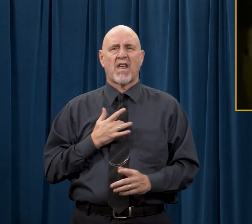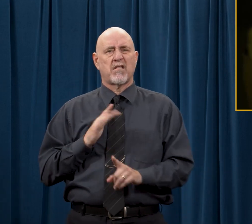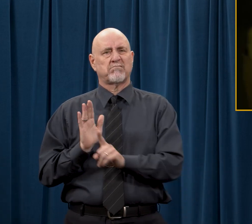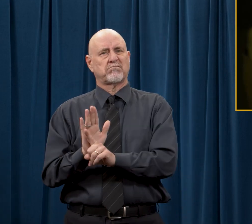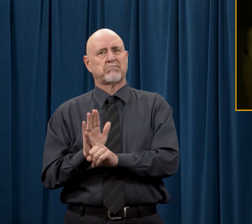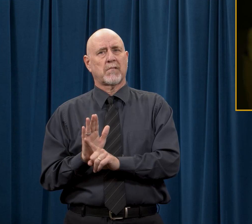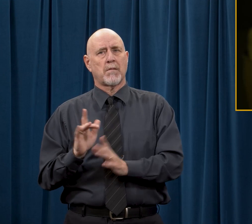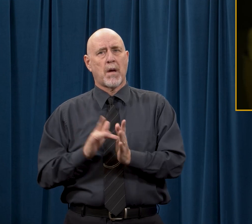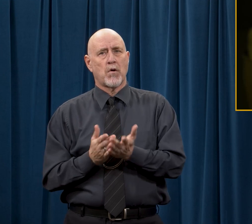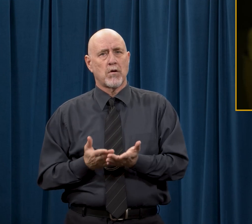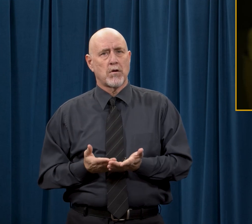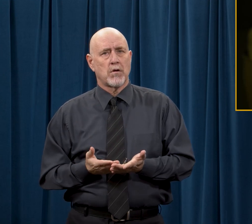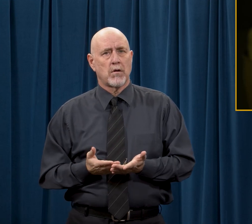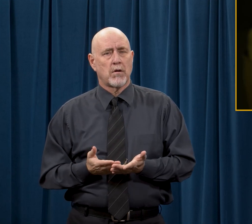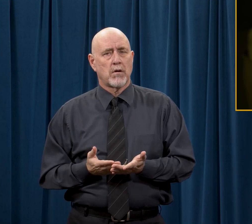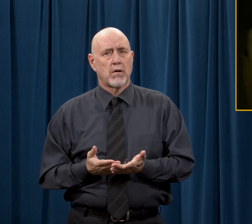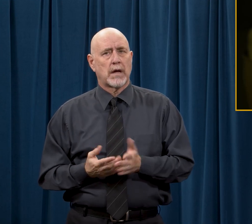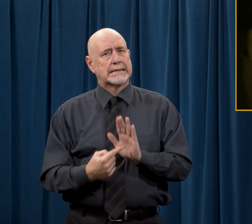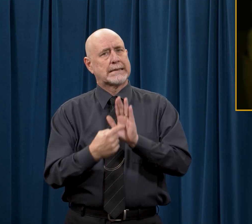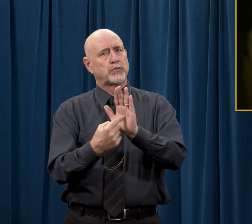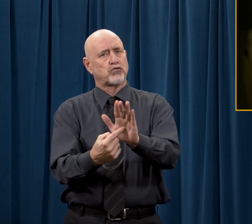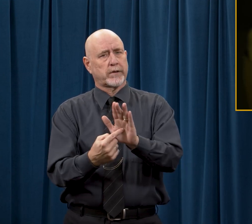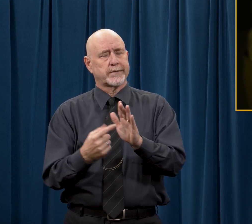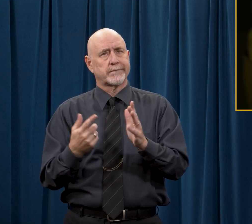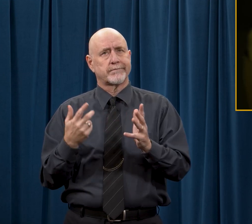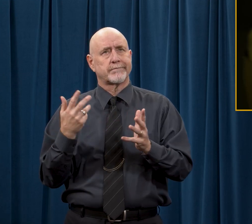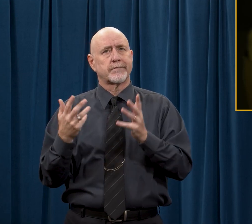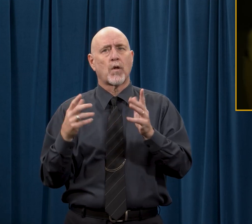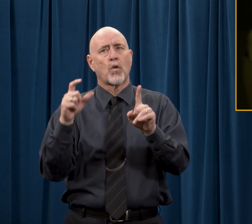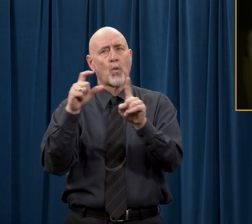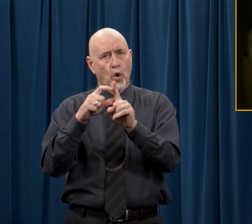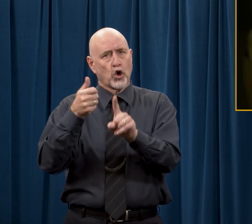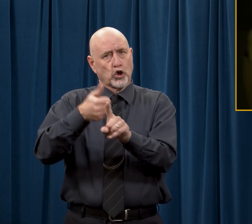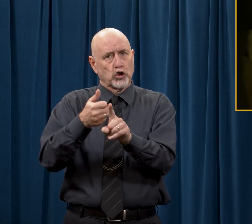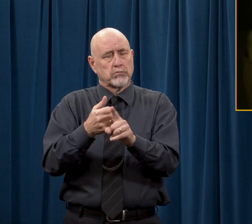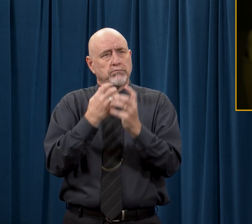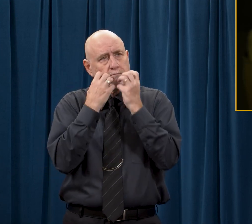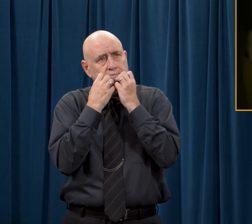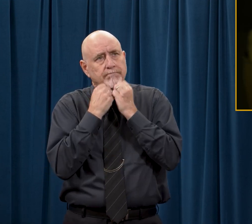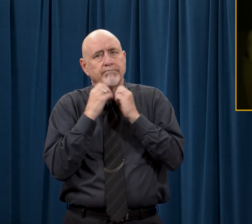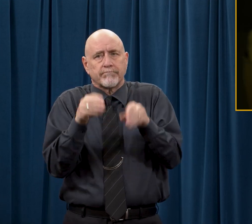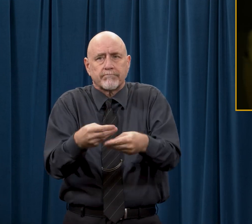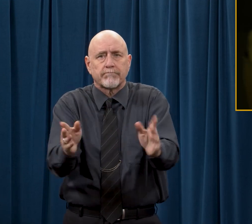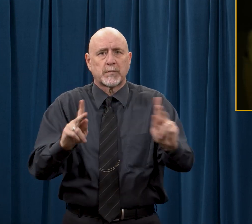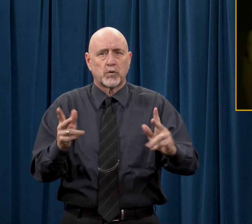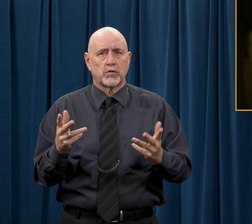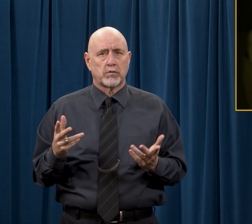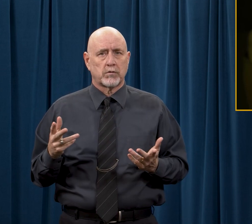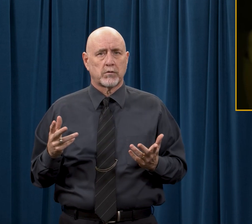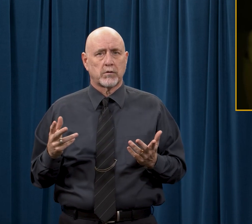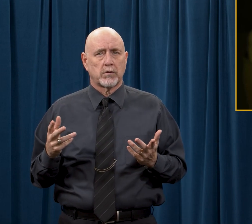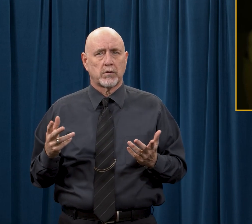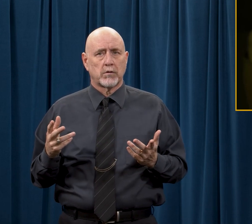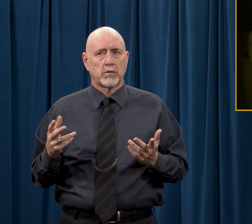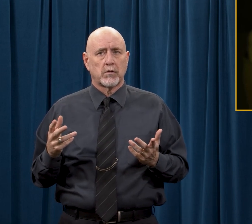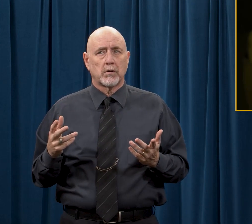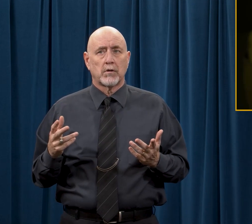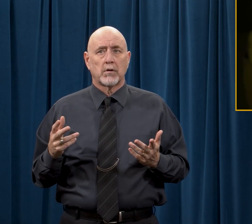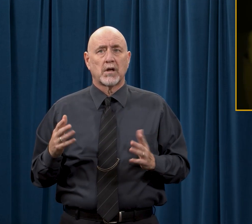how people felt about the Bible and demonstrated how the Word was to be given to the